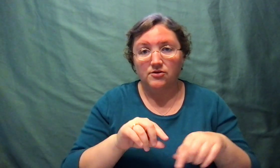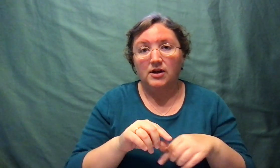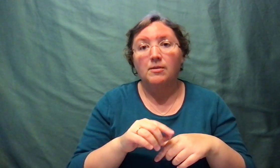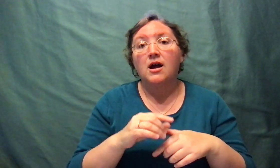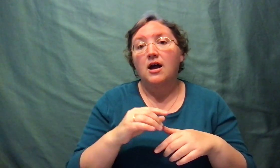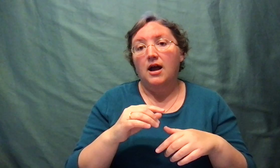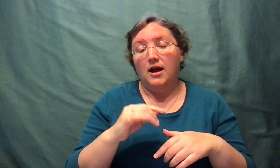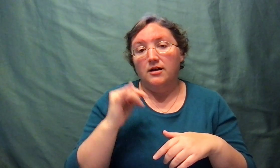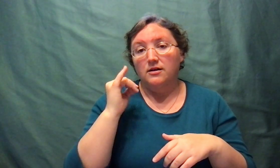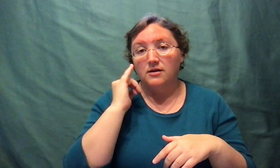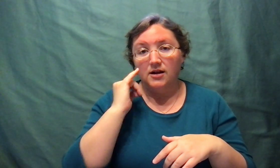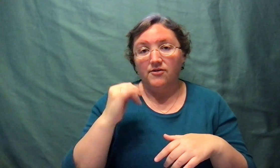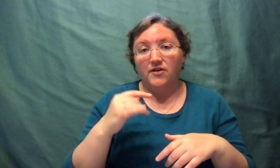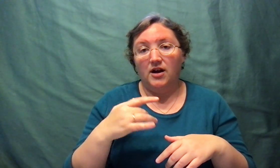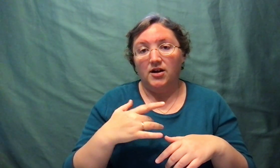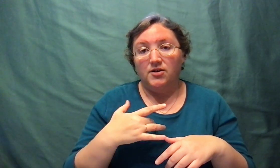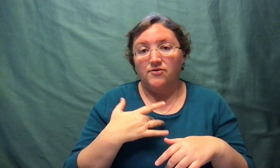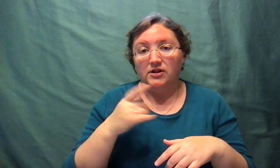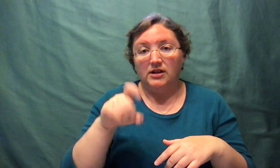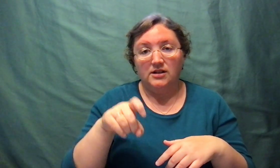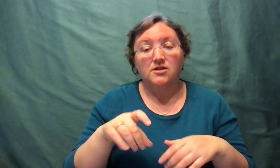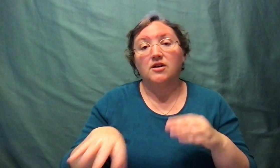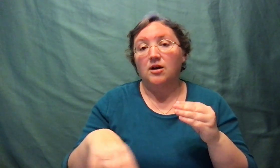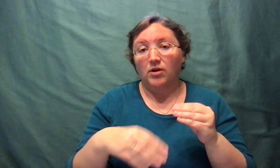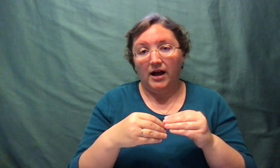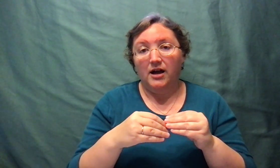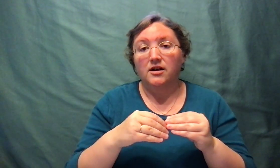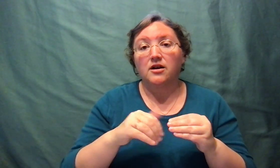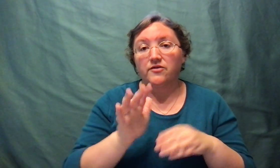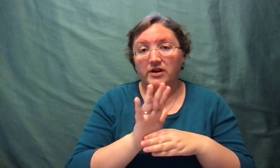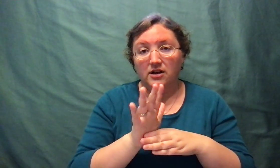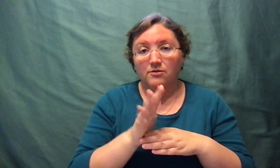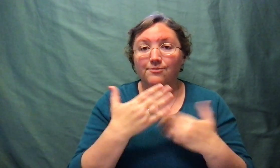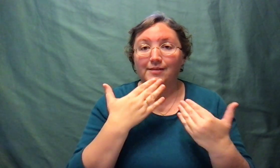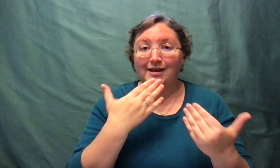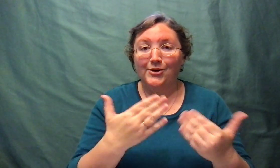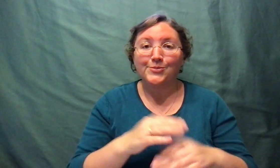them. And if I feel it necessary, I will add another video. Thank you.